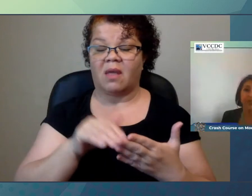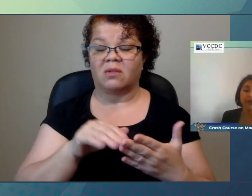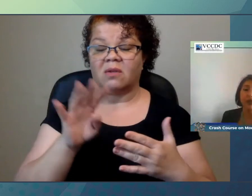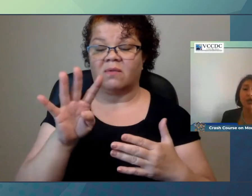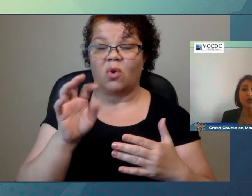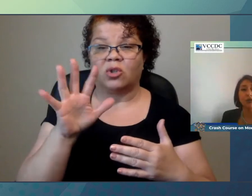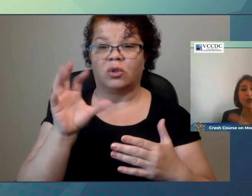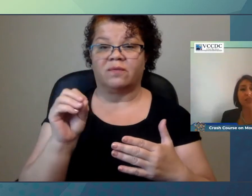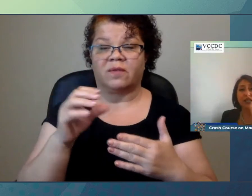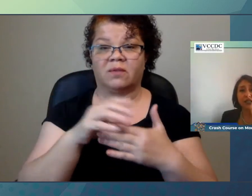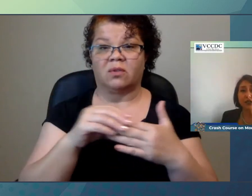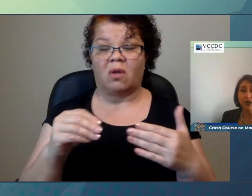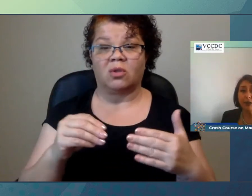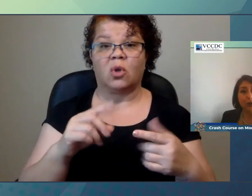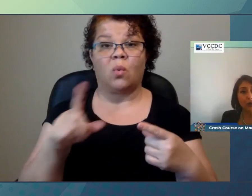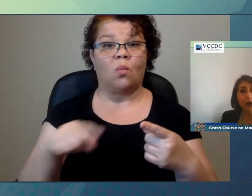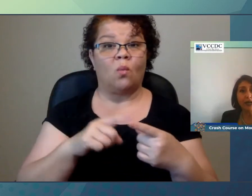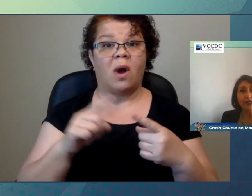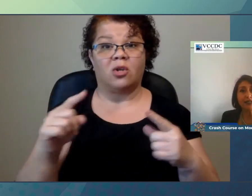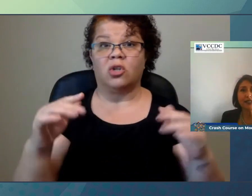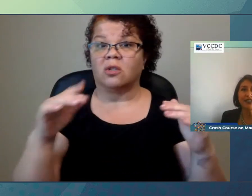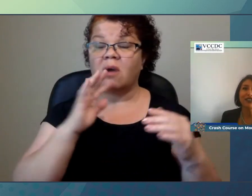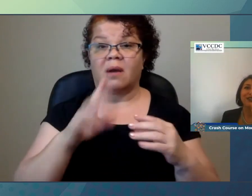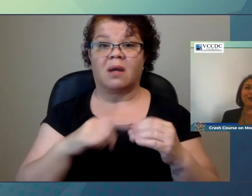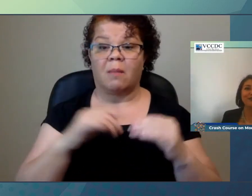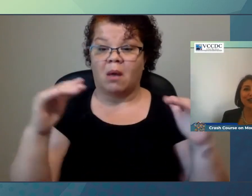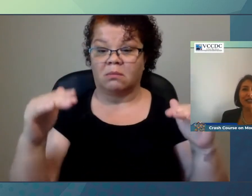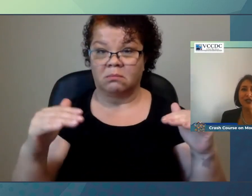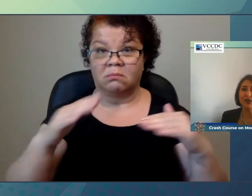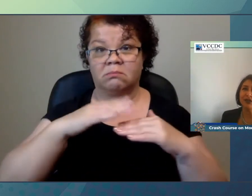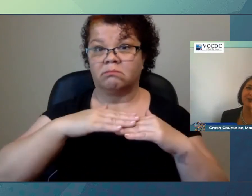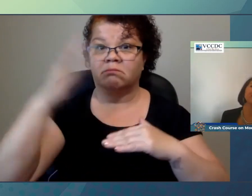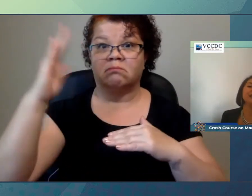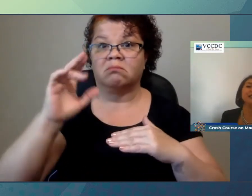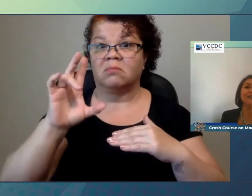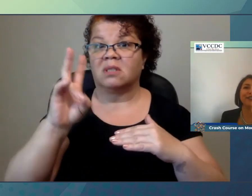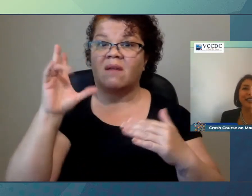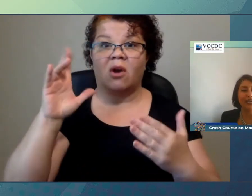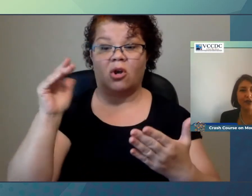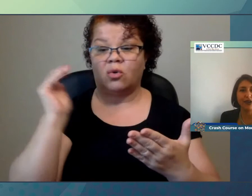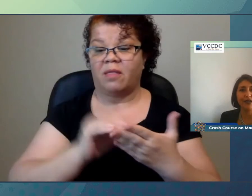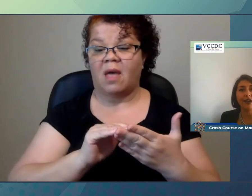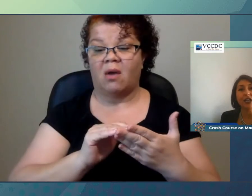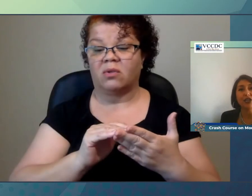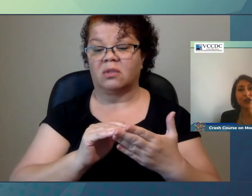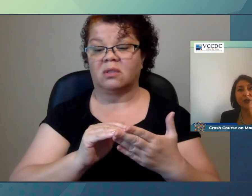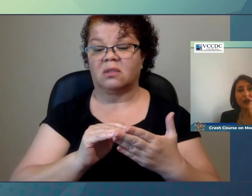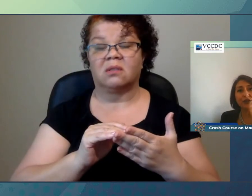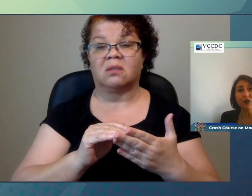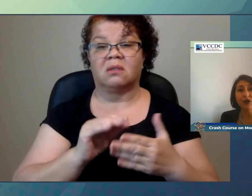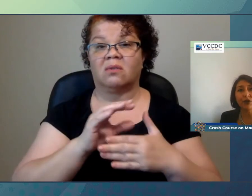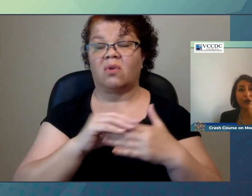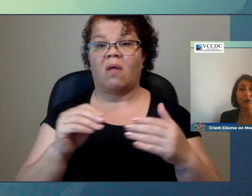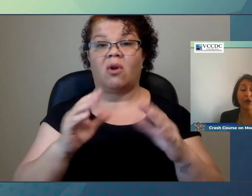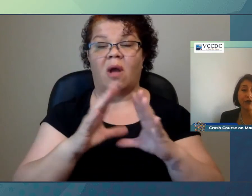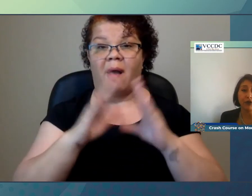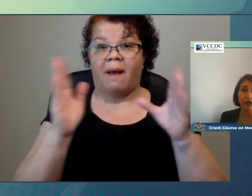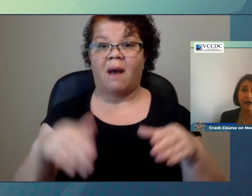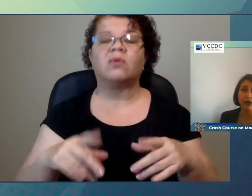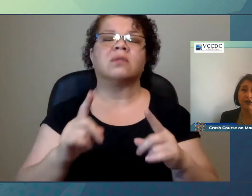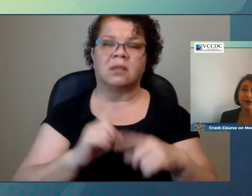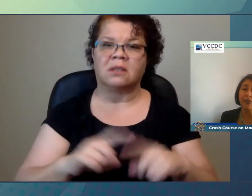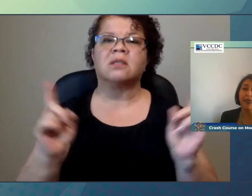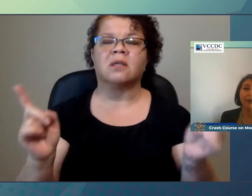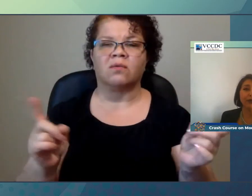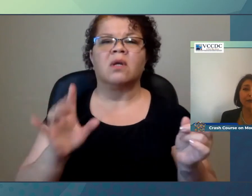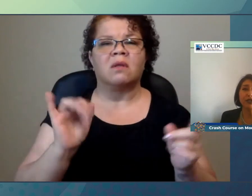$739,450. So once you get into the buco bucks, you fall into a completely different category. Jumbo loans are what are called portfolio